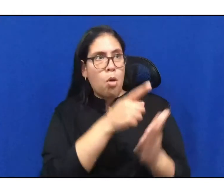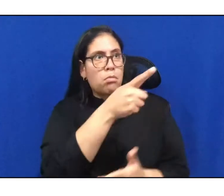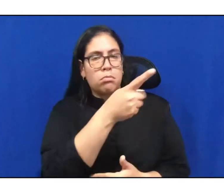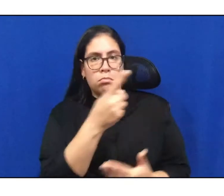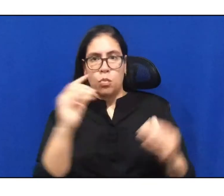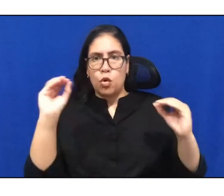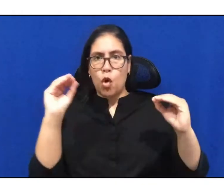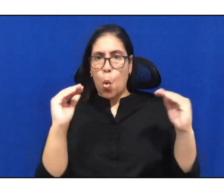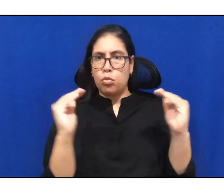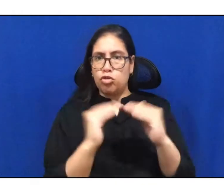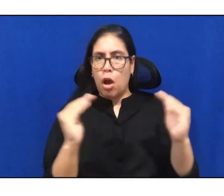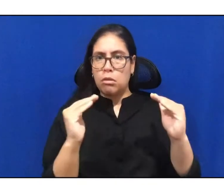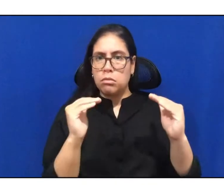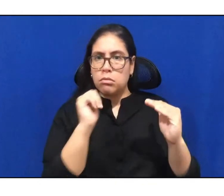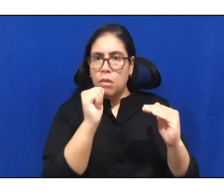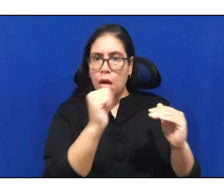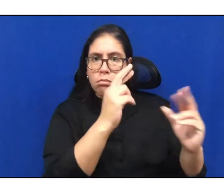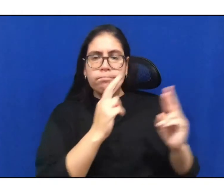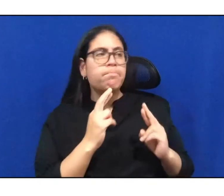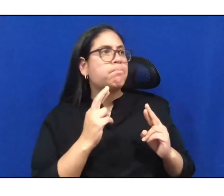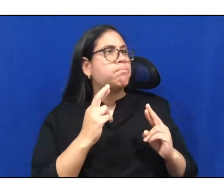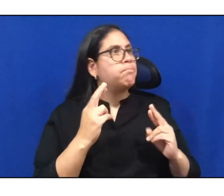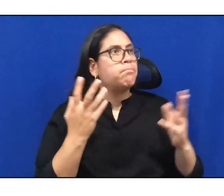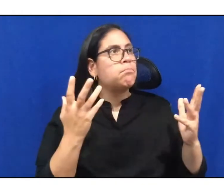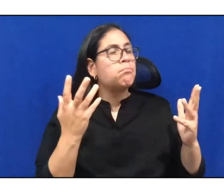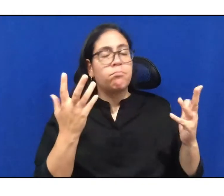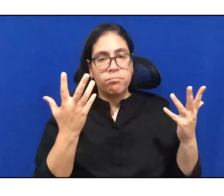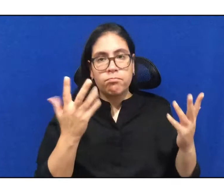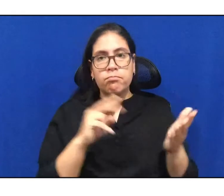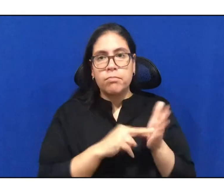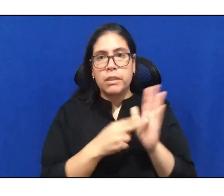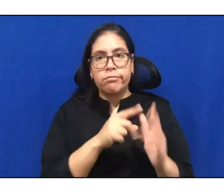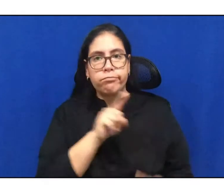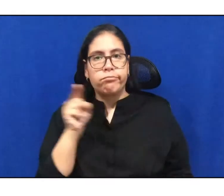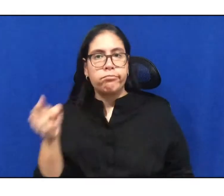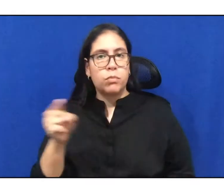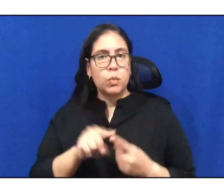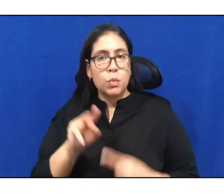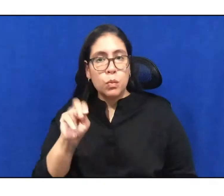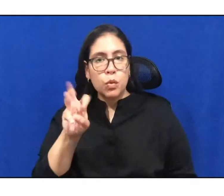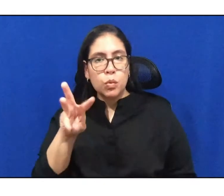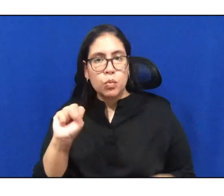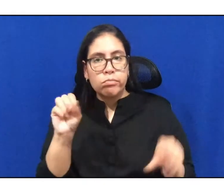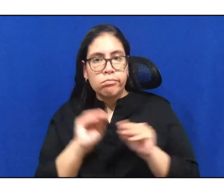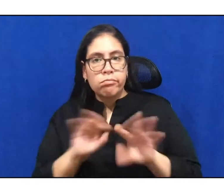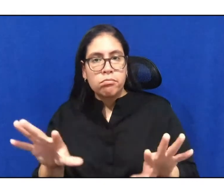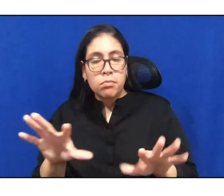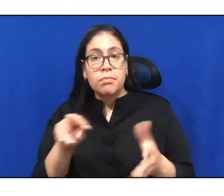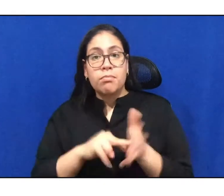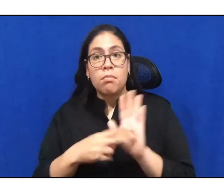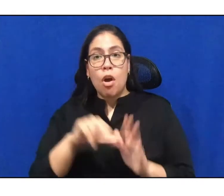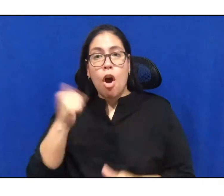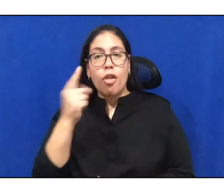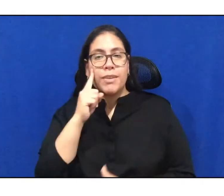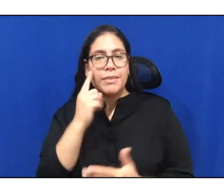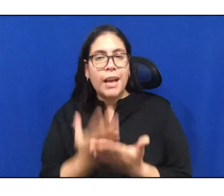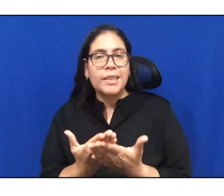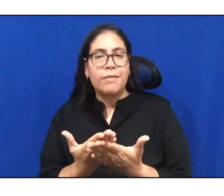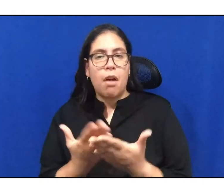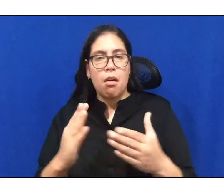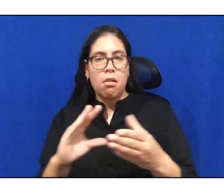think that's a really chilling thing. And so then on against that is all the other kind of testifying, and I mean that in the sort